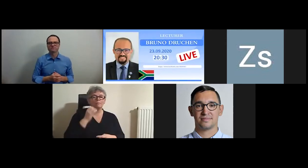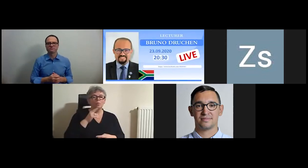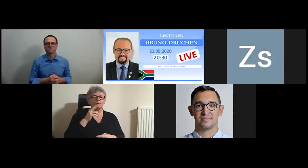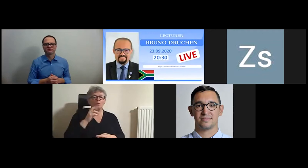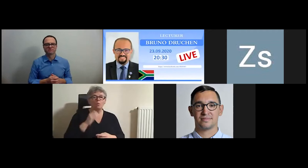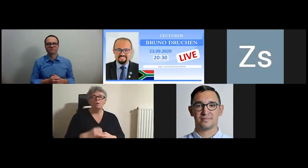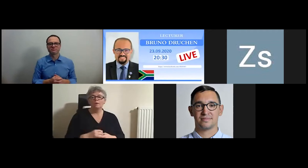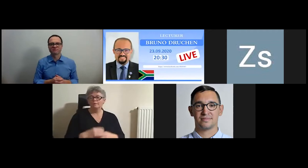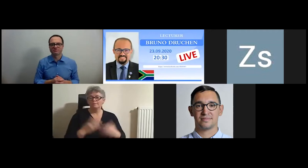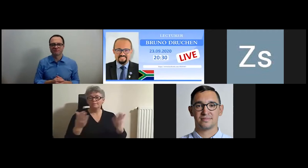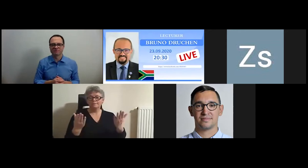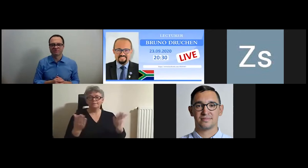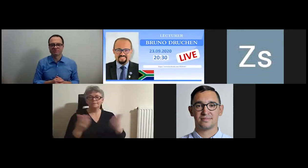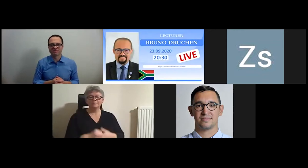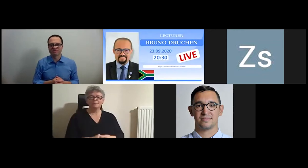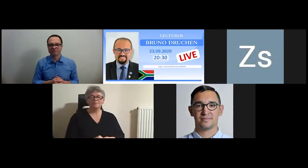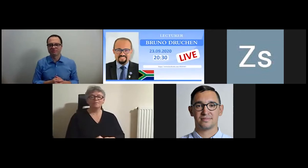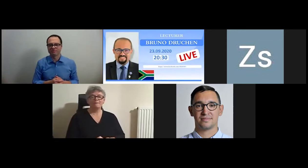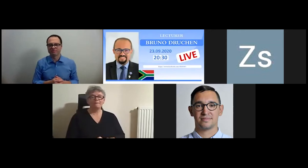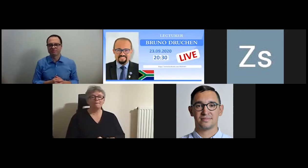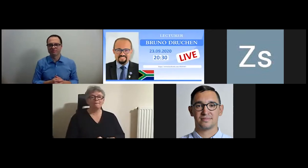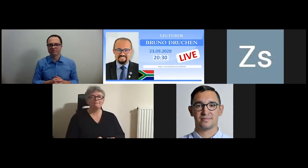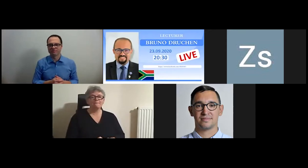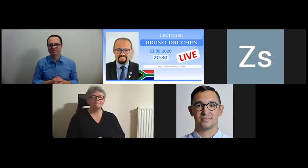Bruno from South Africa, floor is yours.